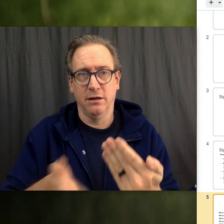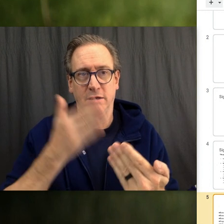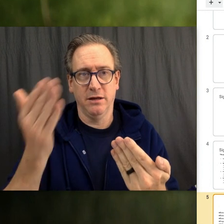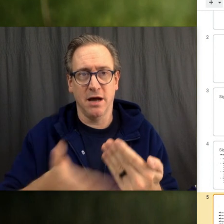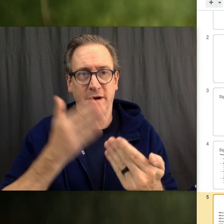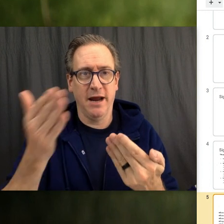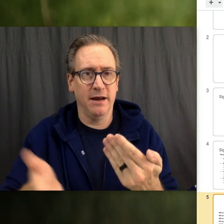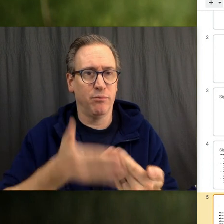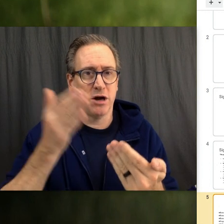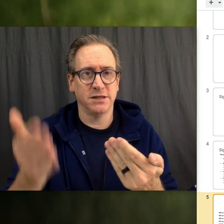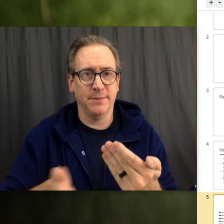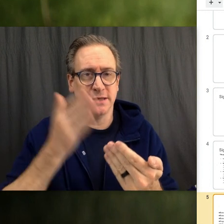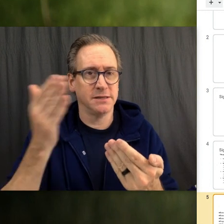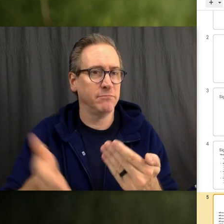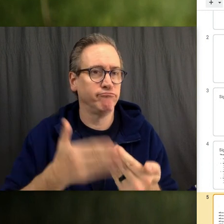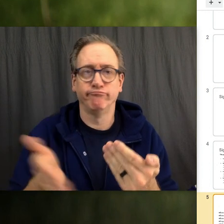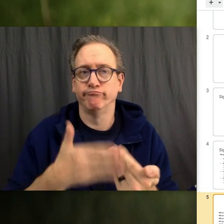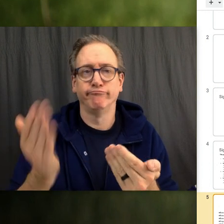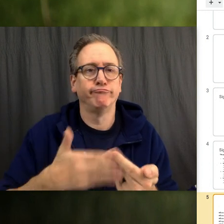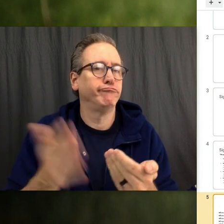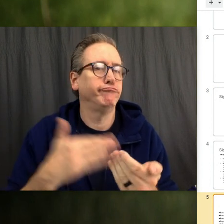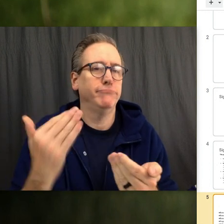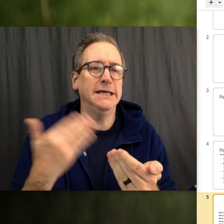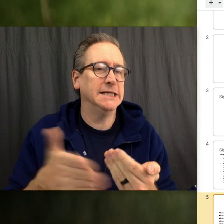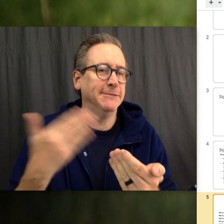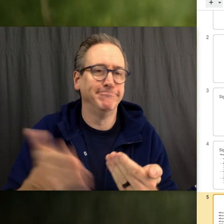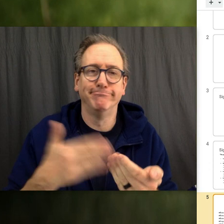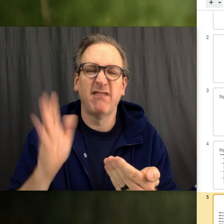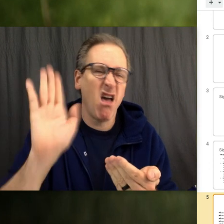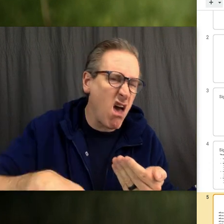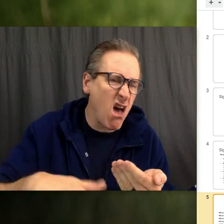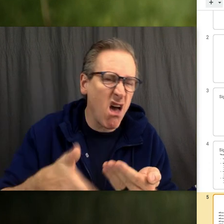and the dominant hand brushes up against it. Easy.